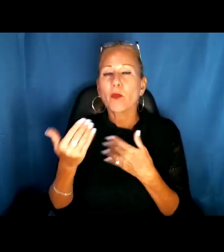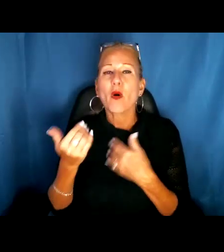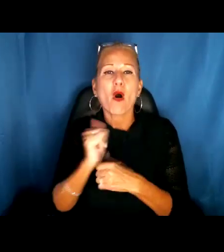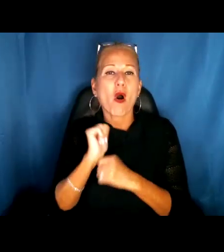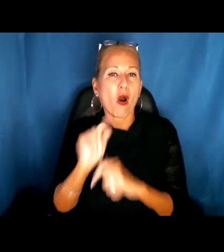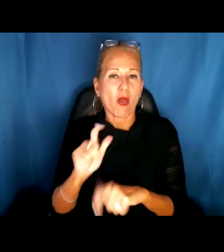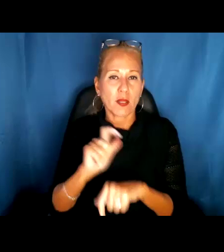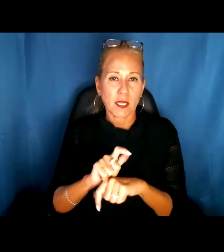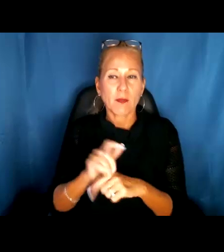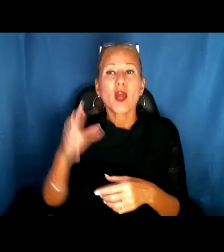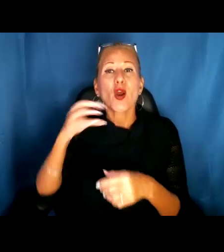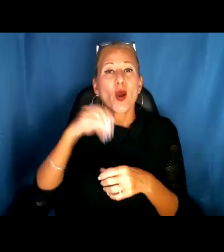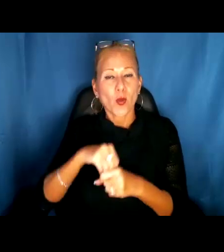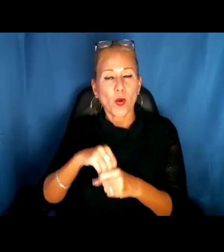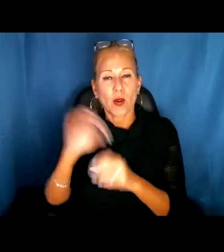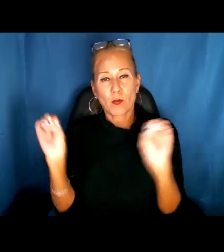an emergency.